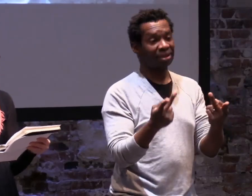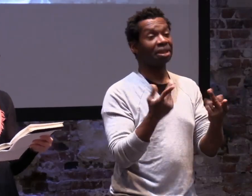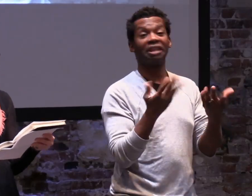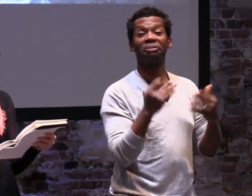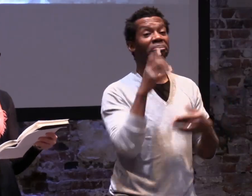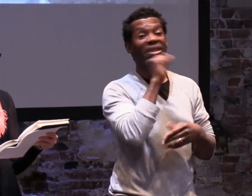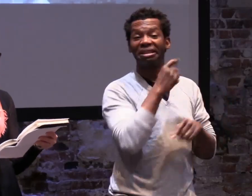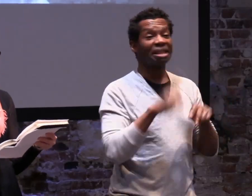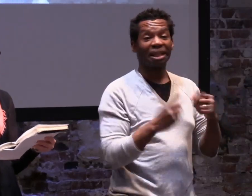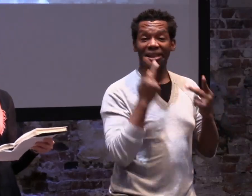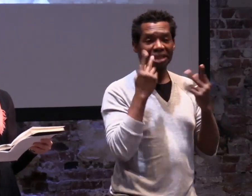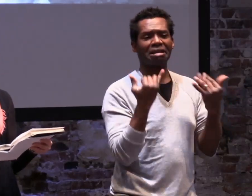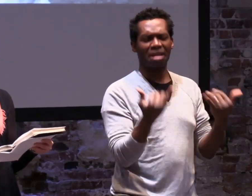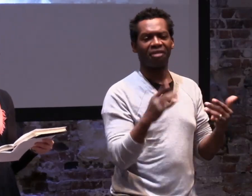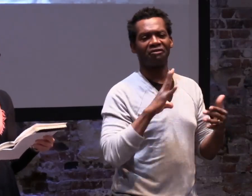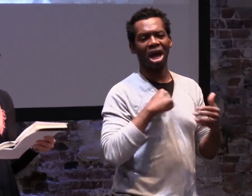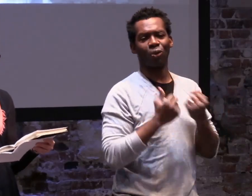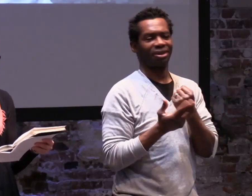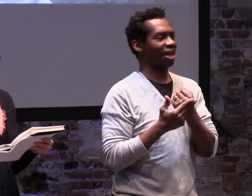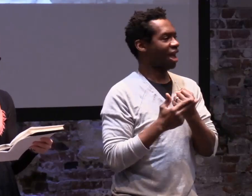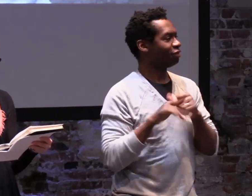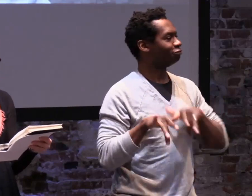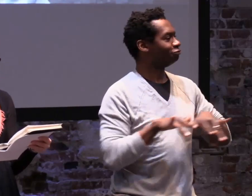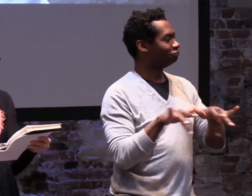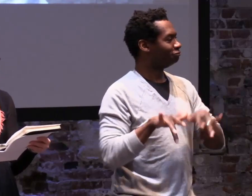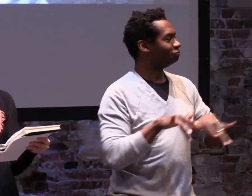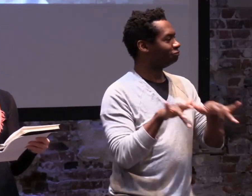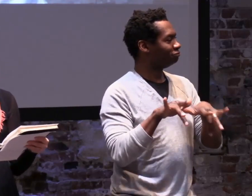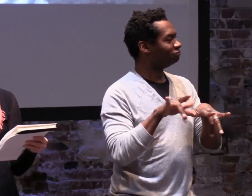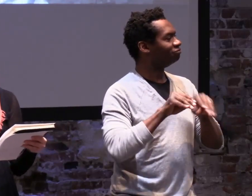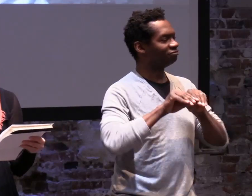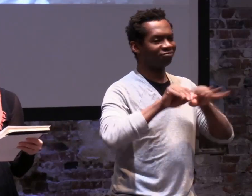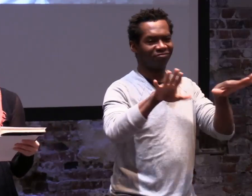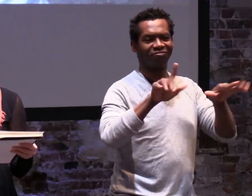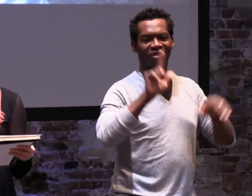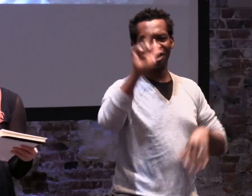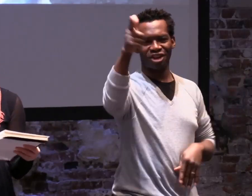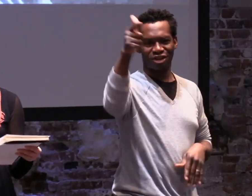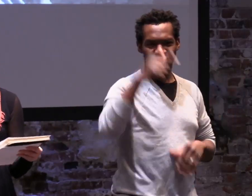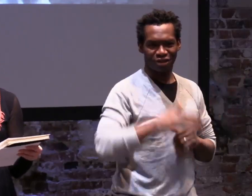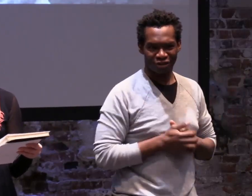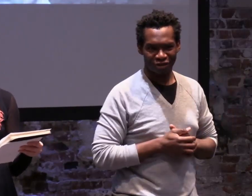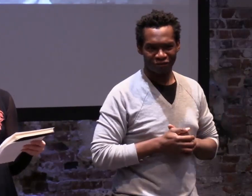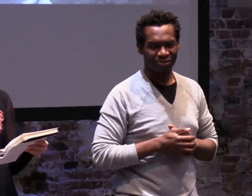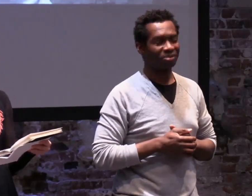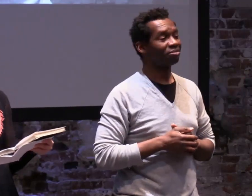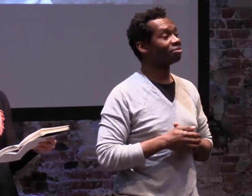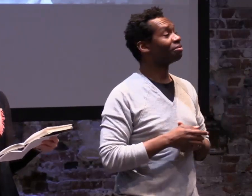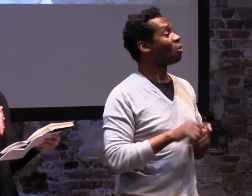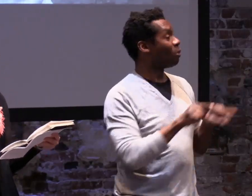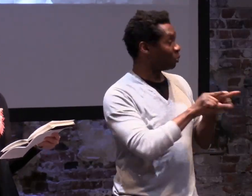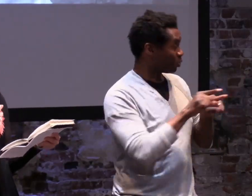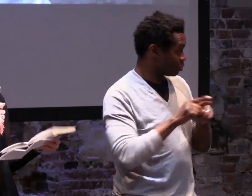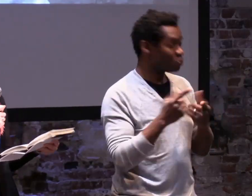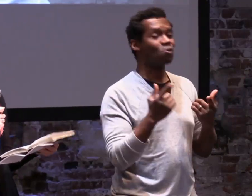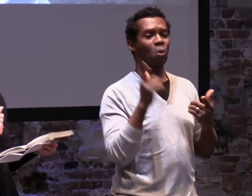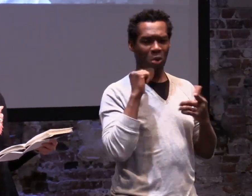In addition to video documentation, we'll be taking photos and publishing an